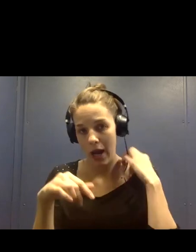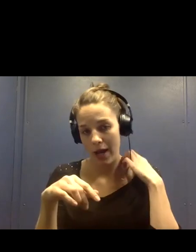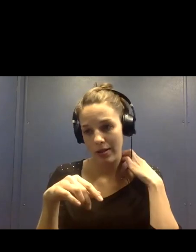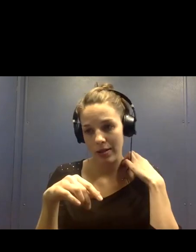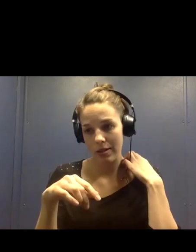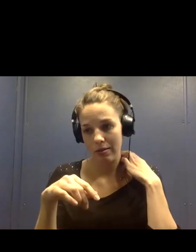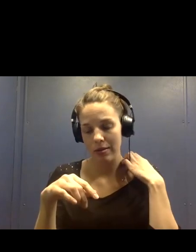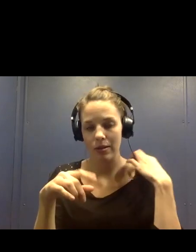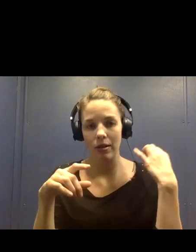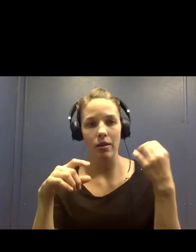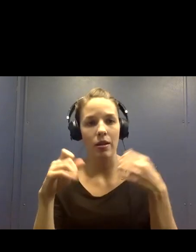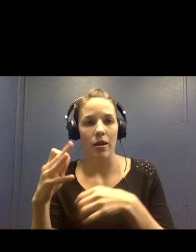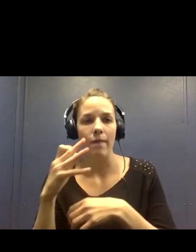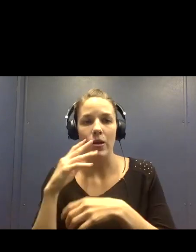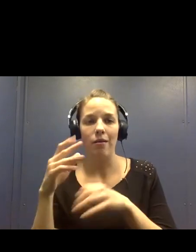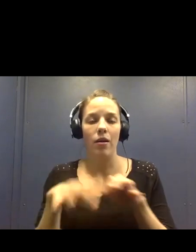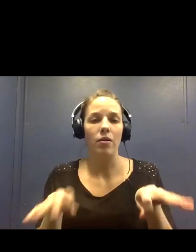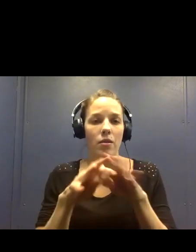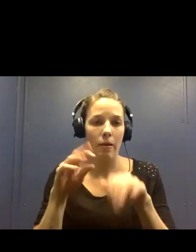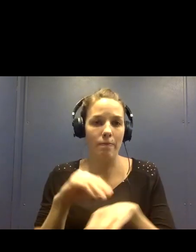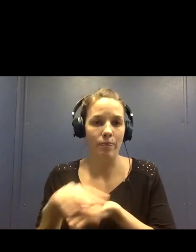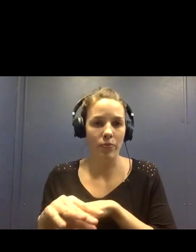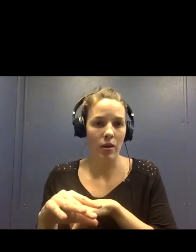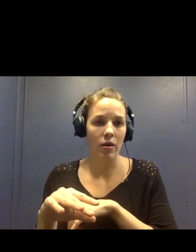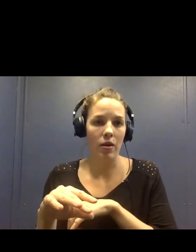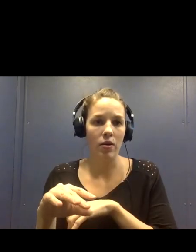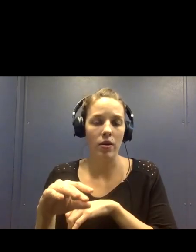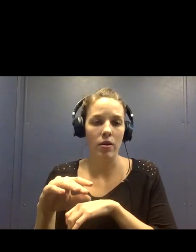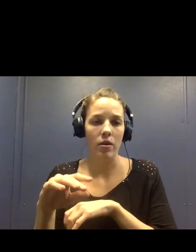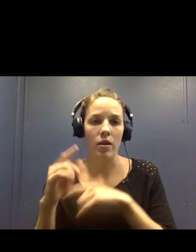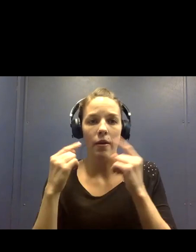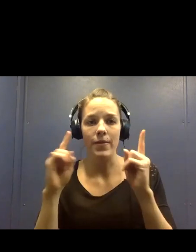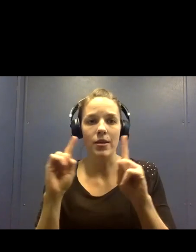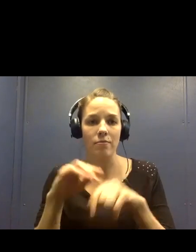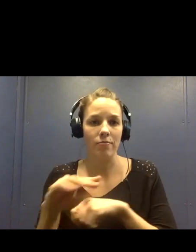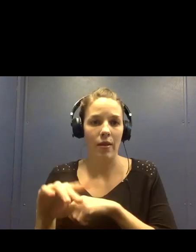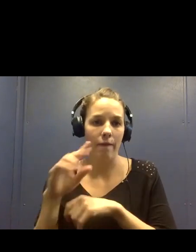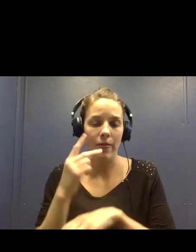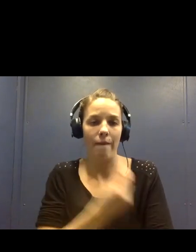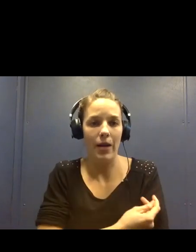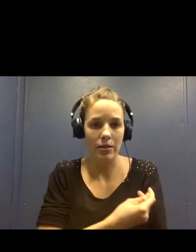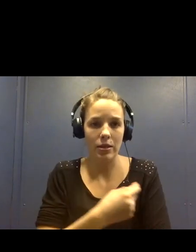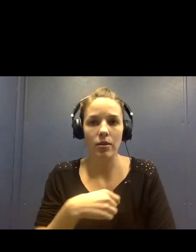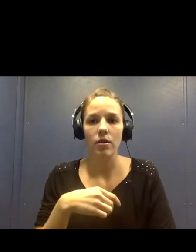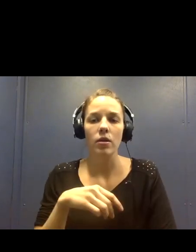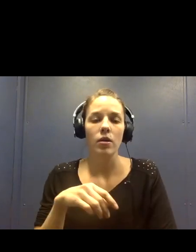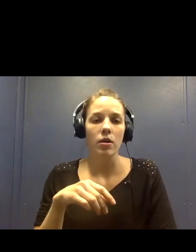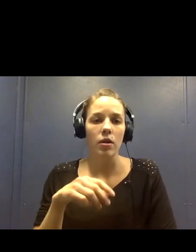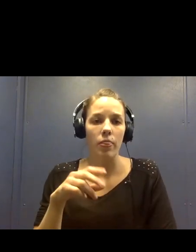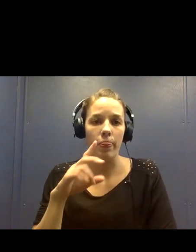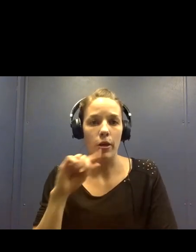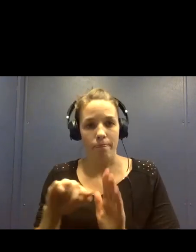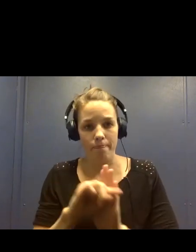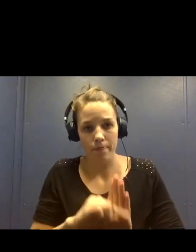they significantly affected the effectiveness of the vaccines. There are drawbacks to